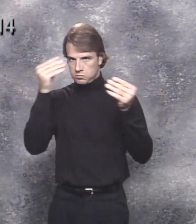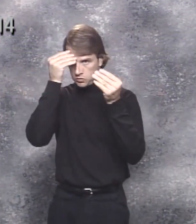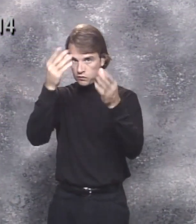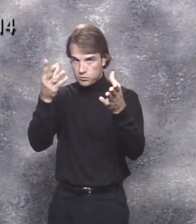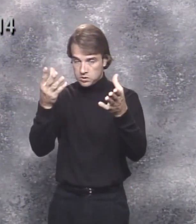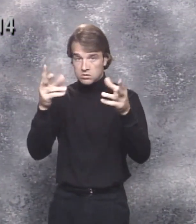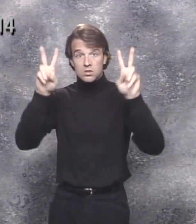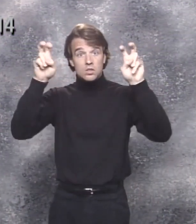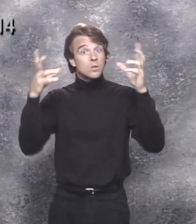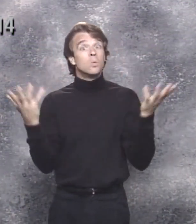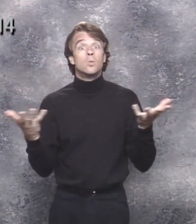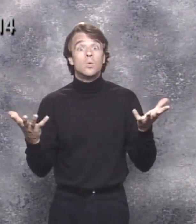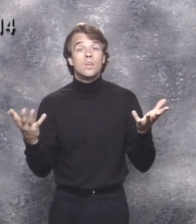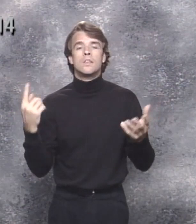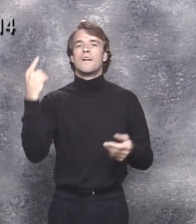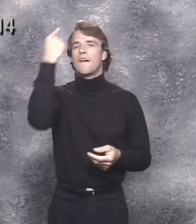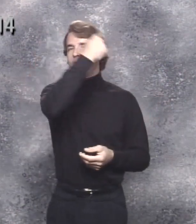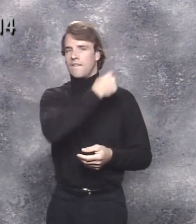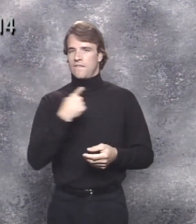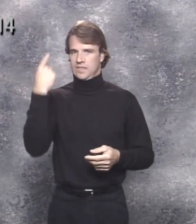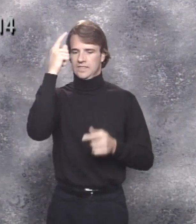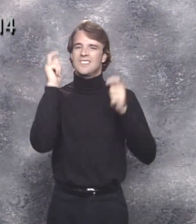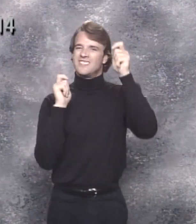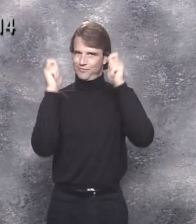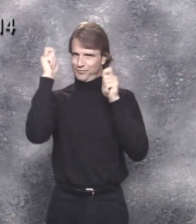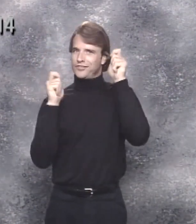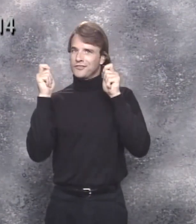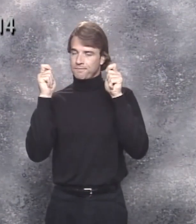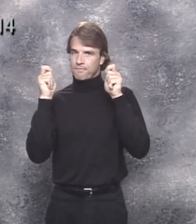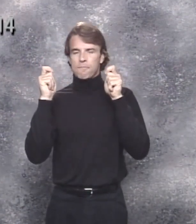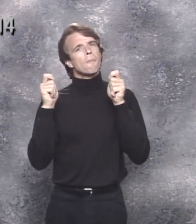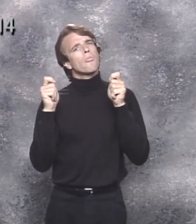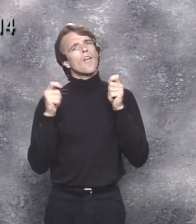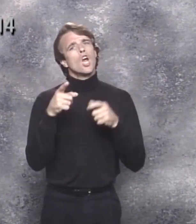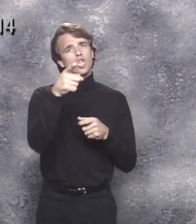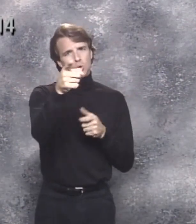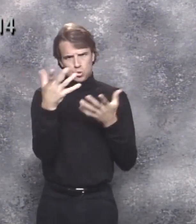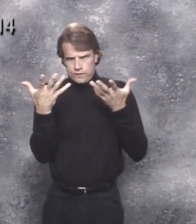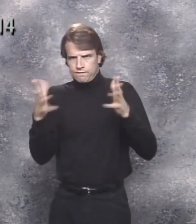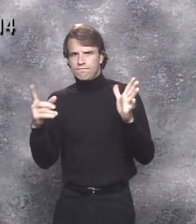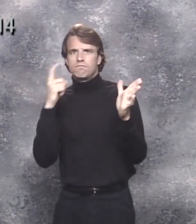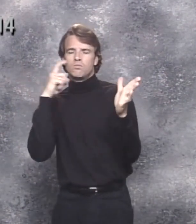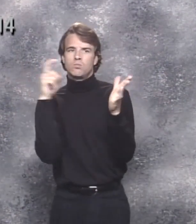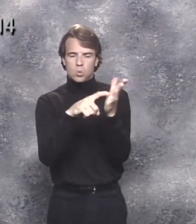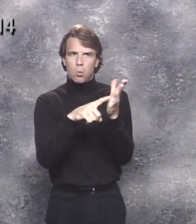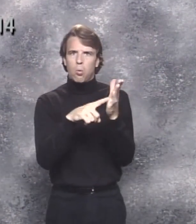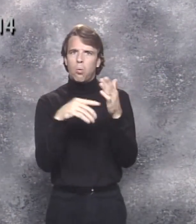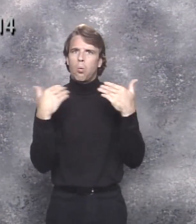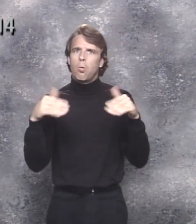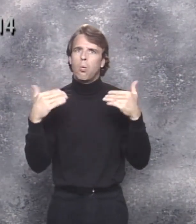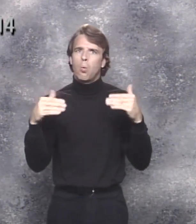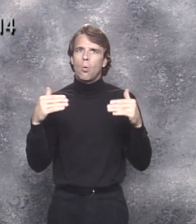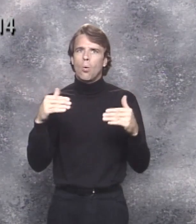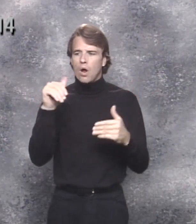Today's grammatical note will focus on facial expression. As you've probably